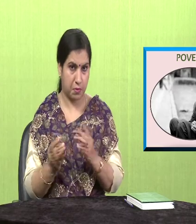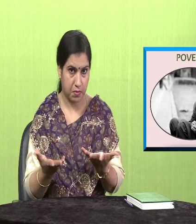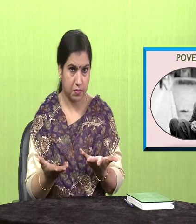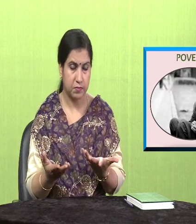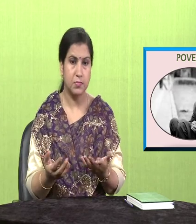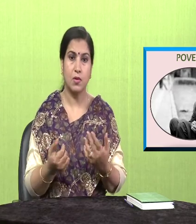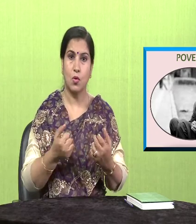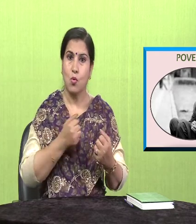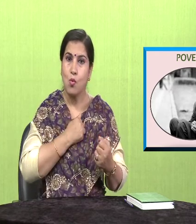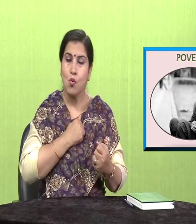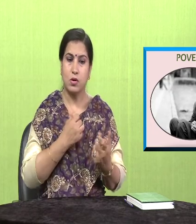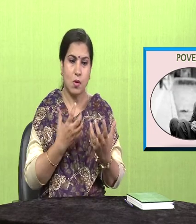the basic needs of life.